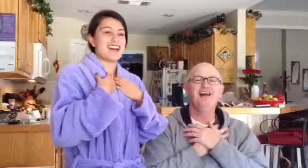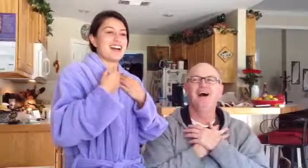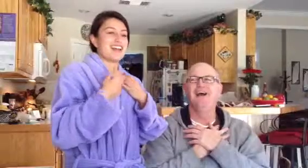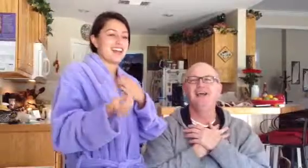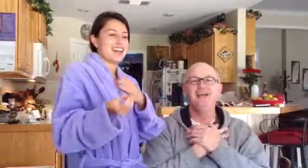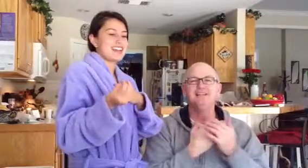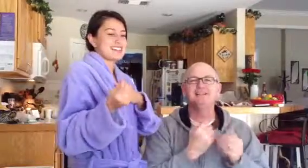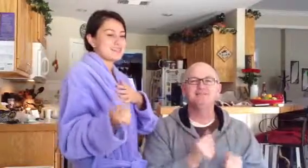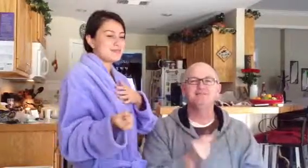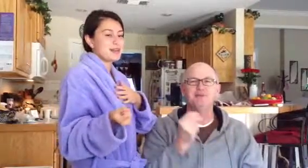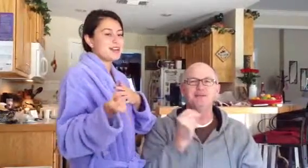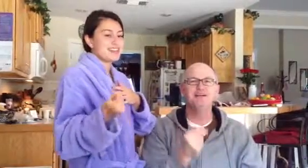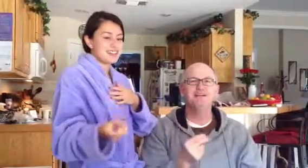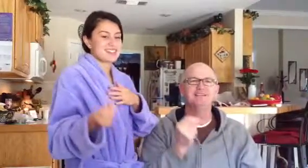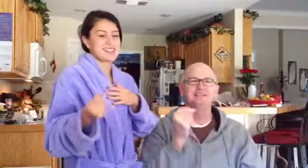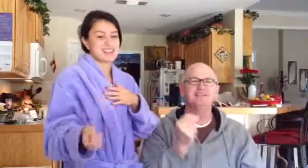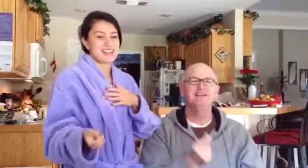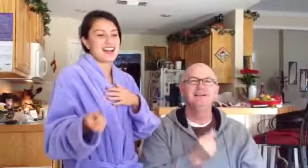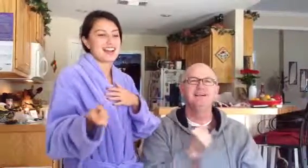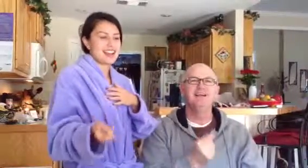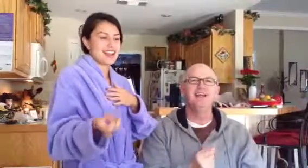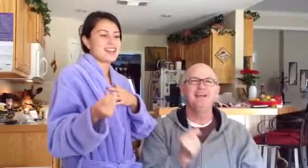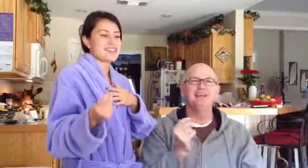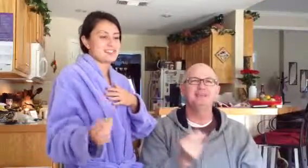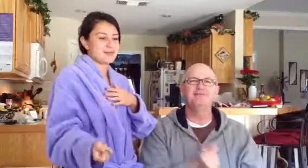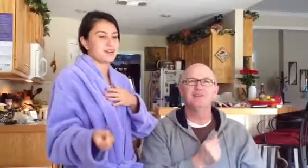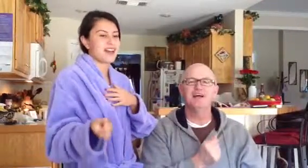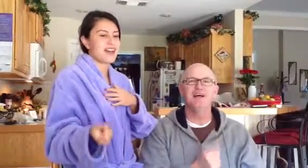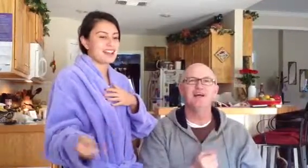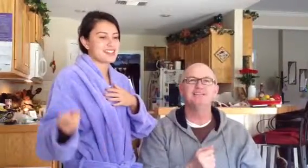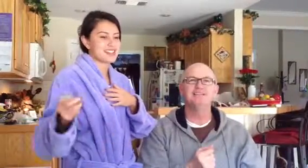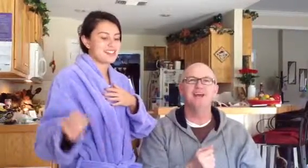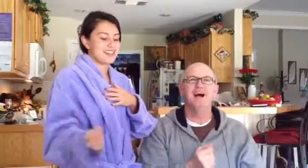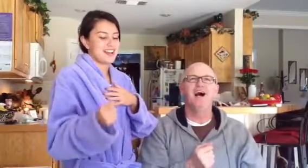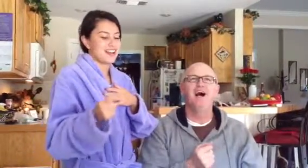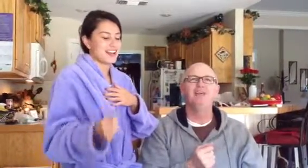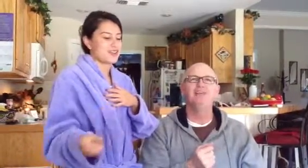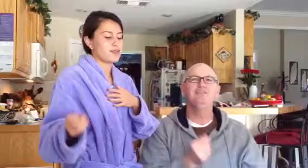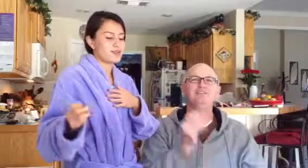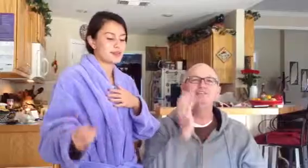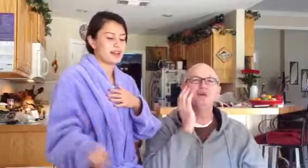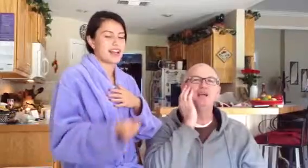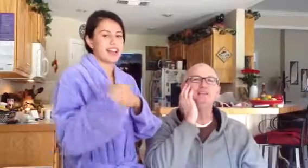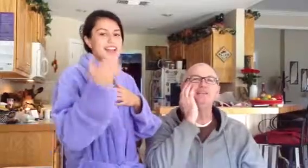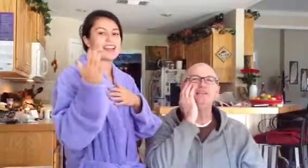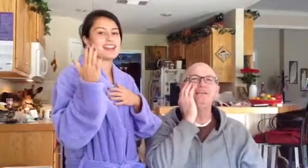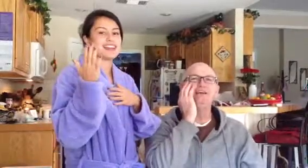I ate some buds, I ate some grass, I used my hand,